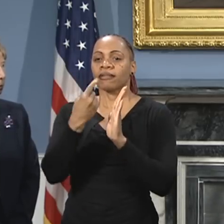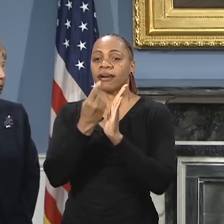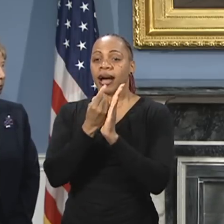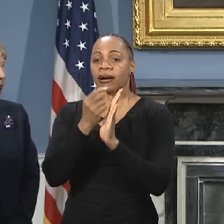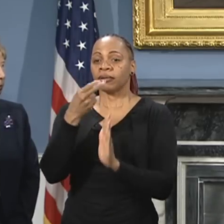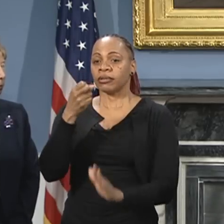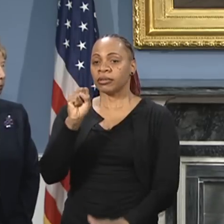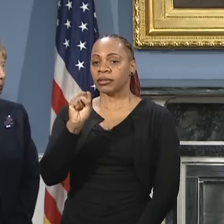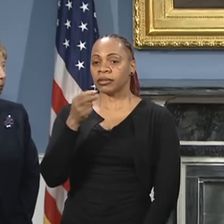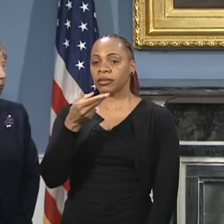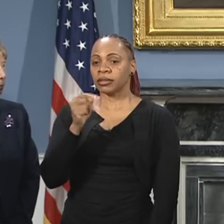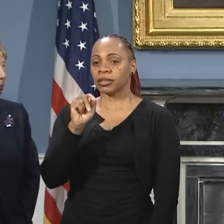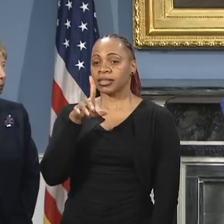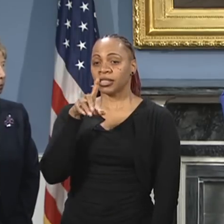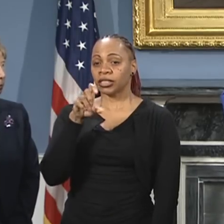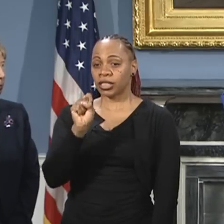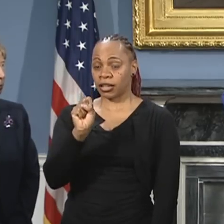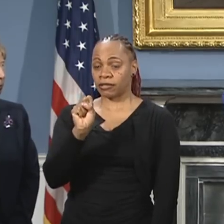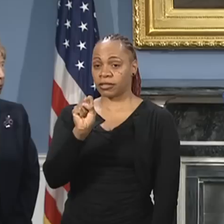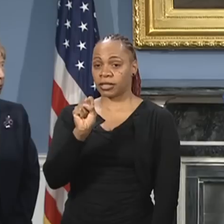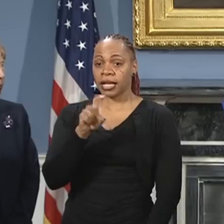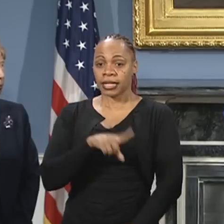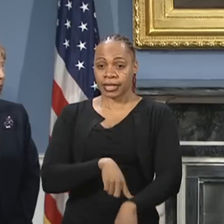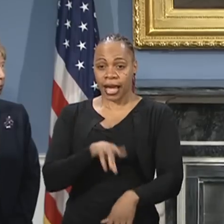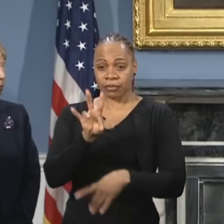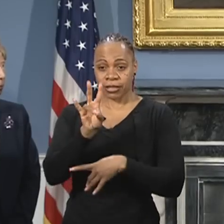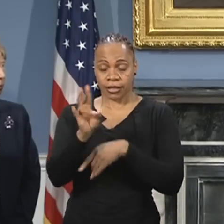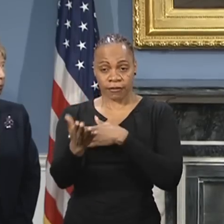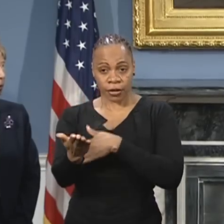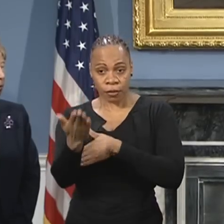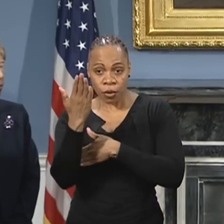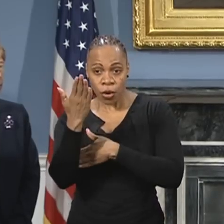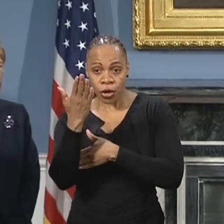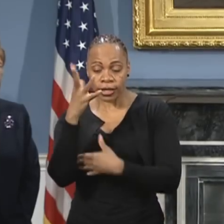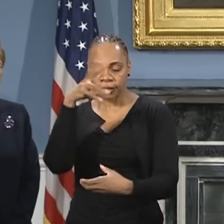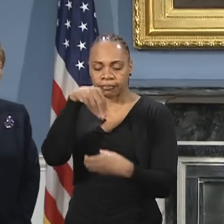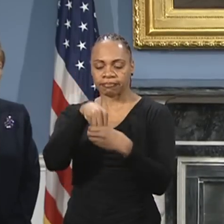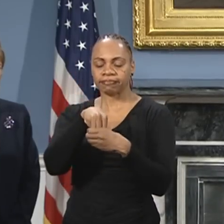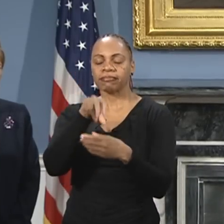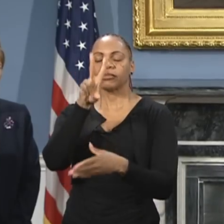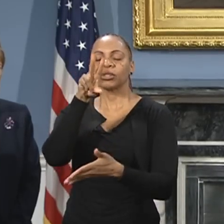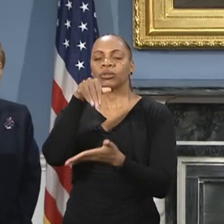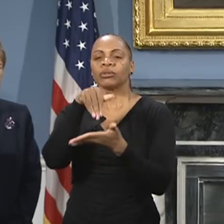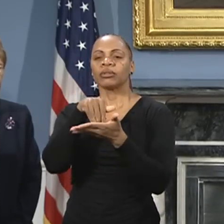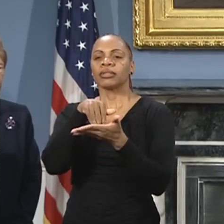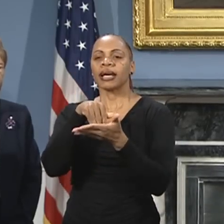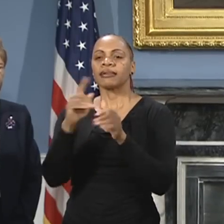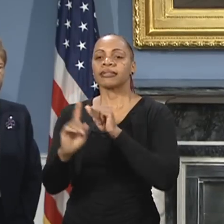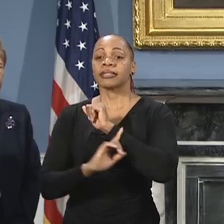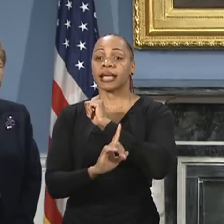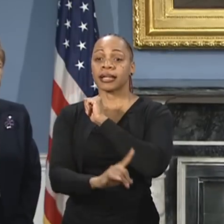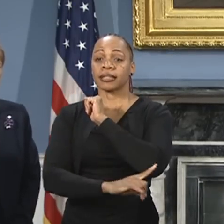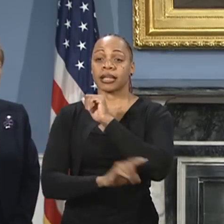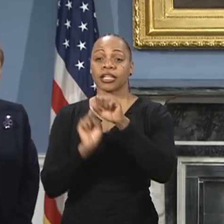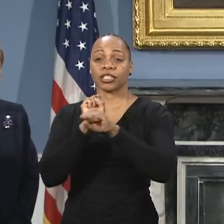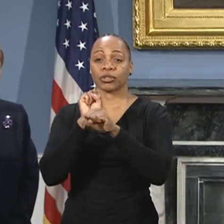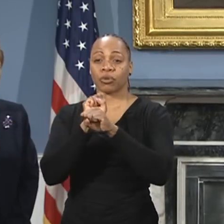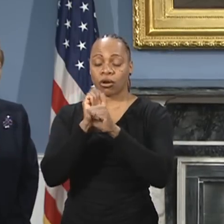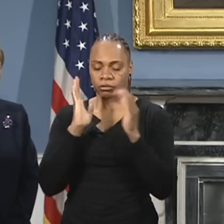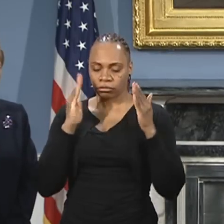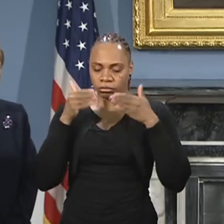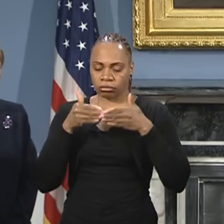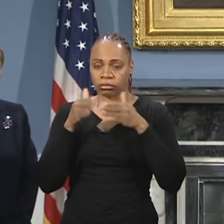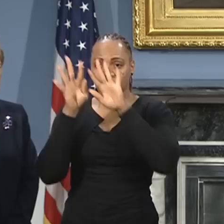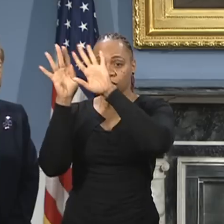The 7 a.m. shift, including 2,000 sanitation workers, all focused on the storm.